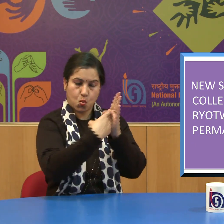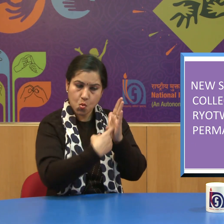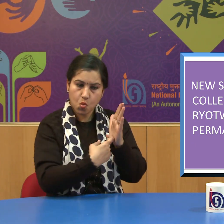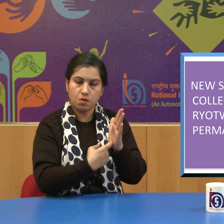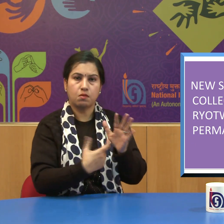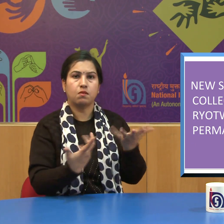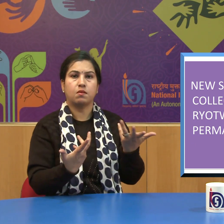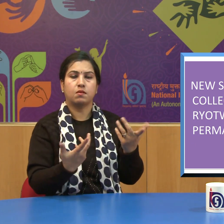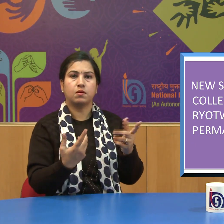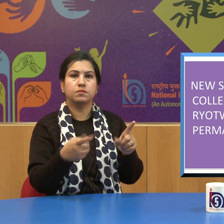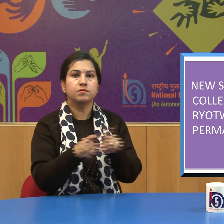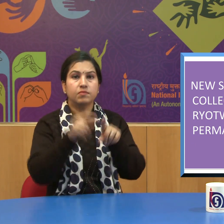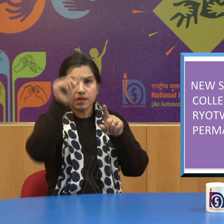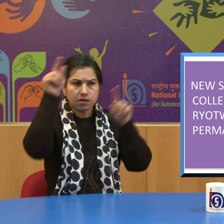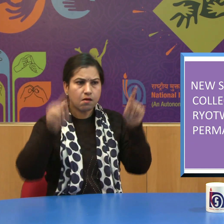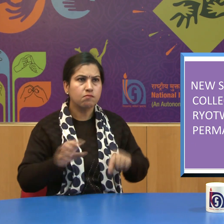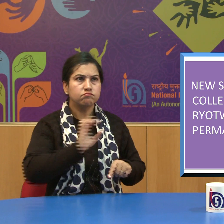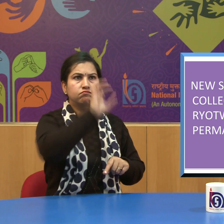in different parts of the country.